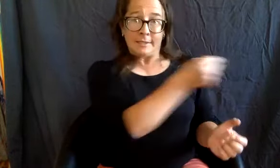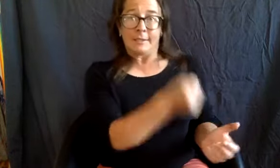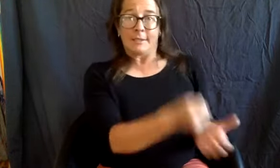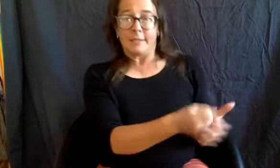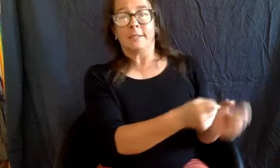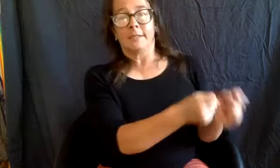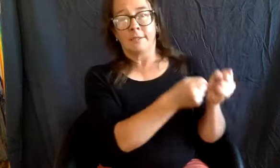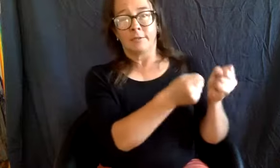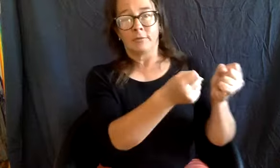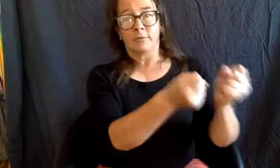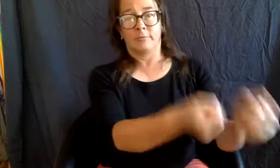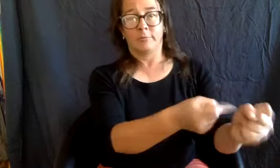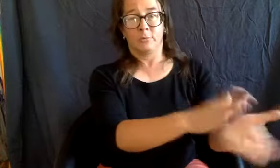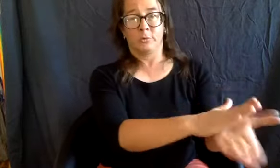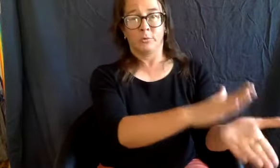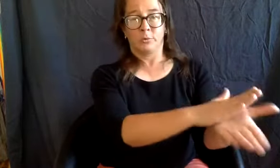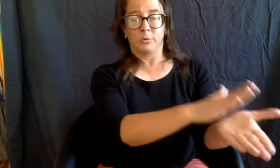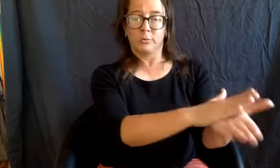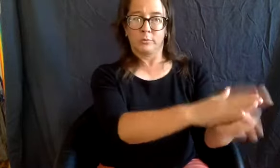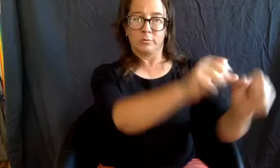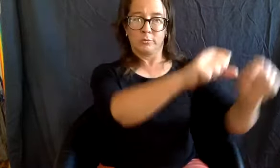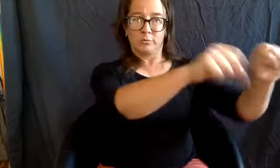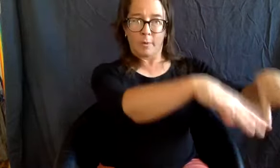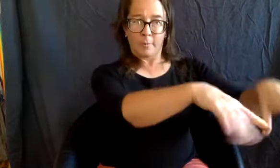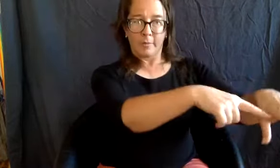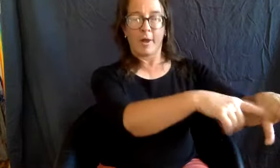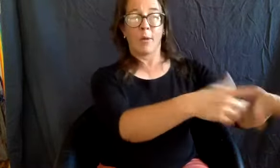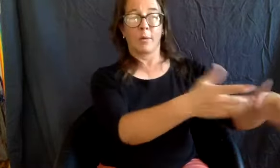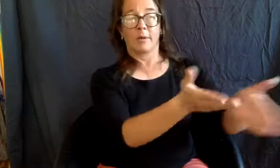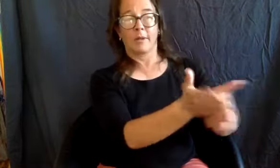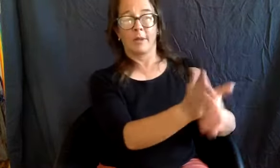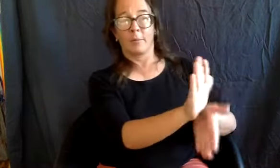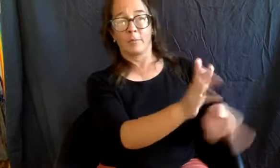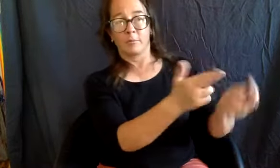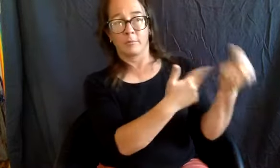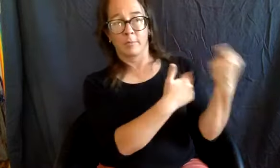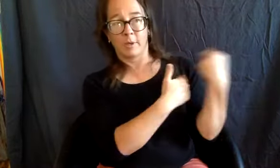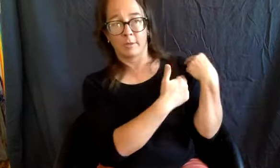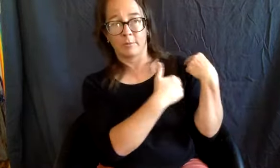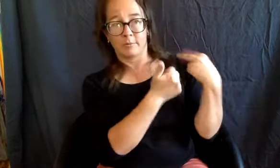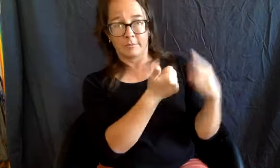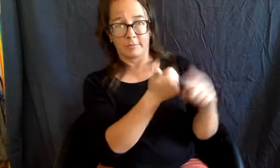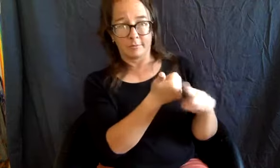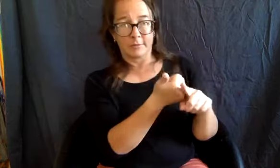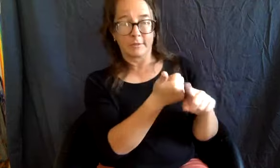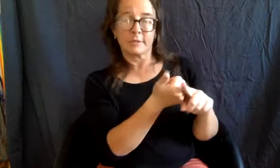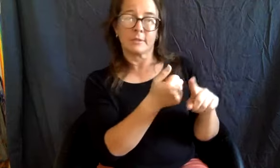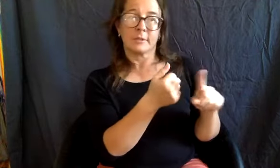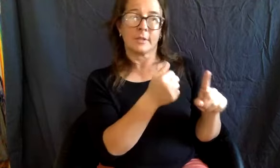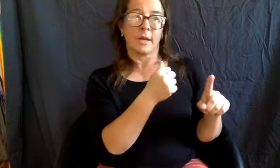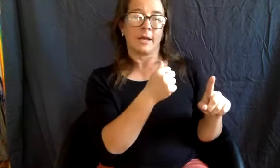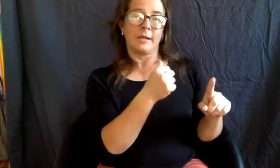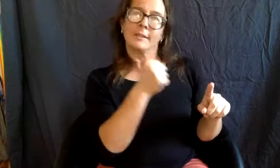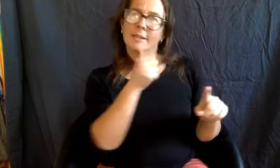school, it's like, God dang, it's like high school for kindergartens or something. No, it's not. Well, go ahead. I'm talking, it's my time now. Bug off.